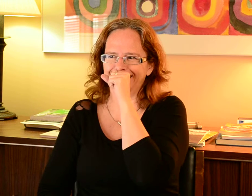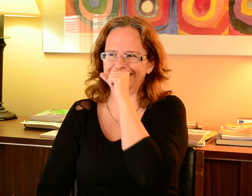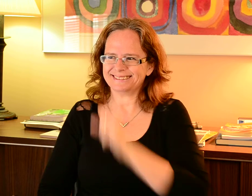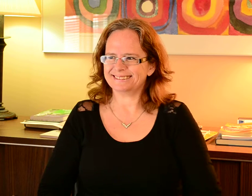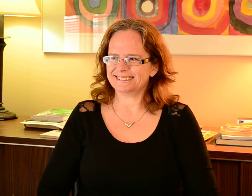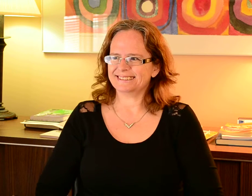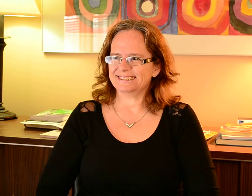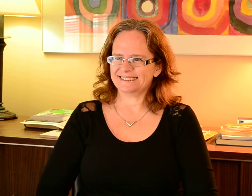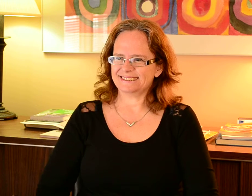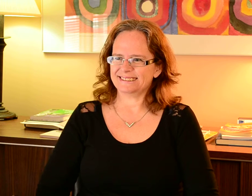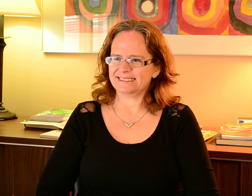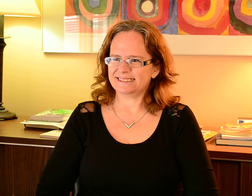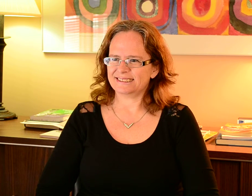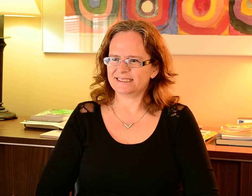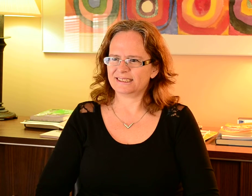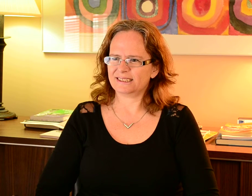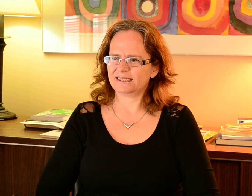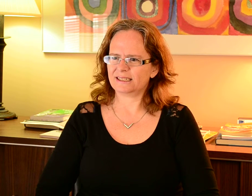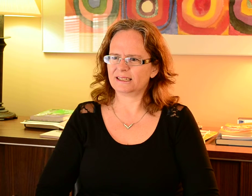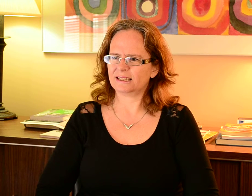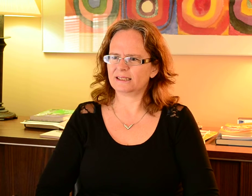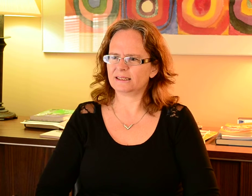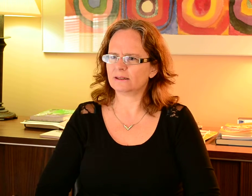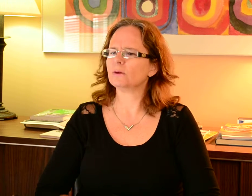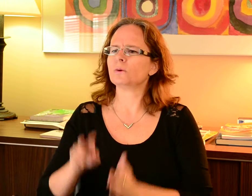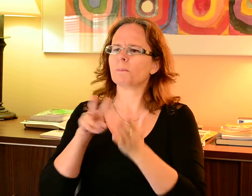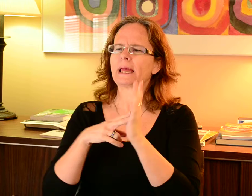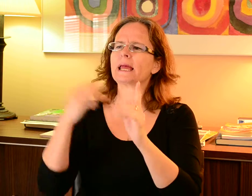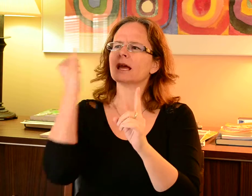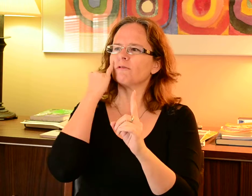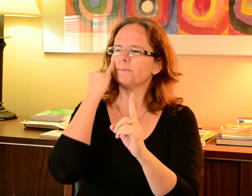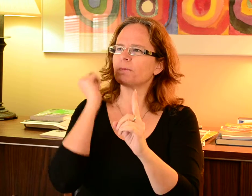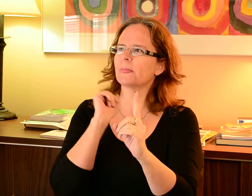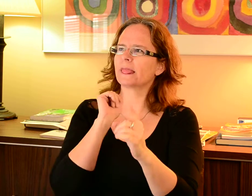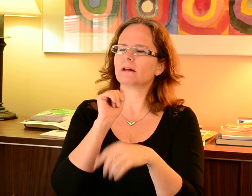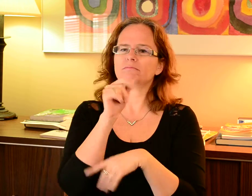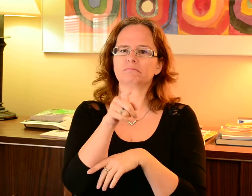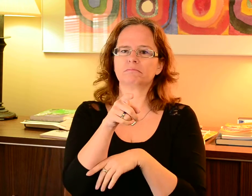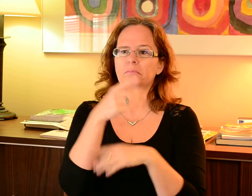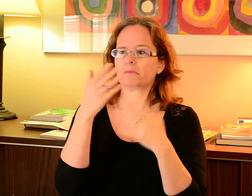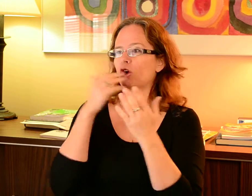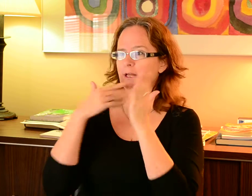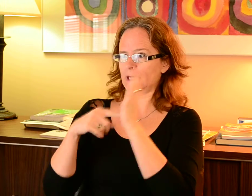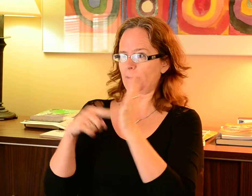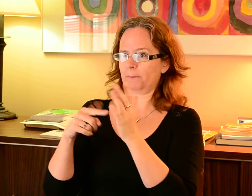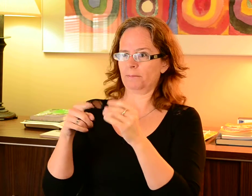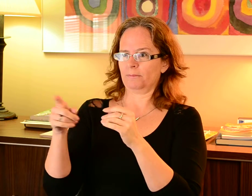It depends if the student has ushers. Ushers? No. Well, I don't know what that is.